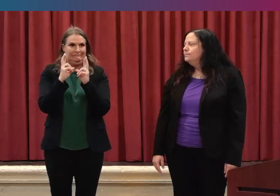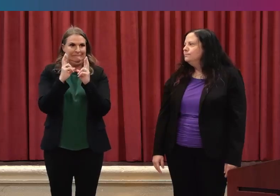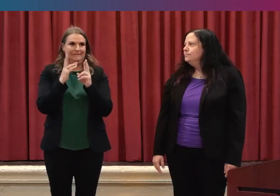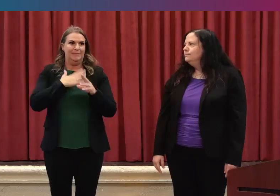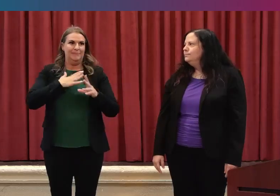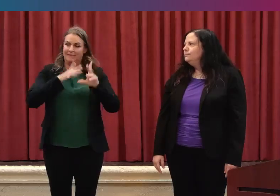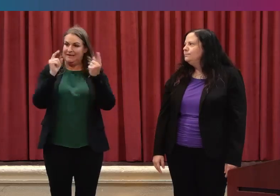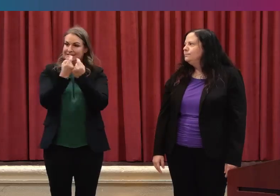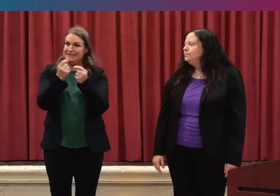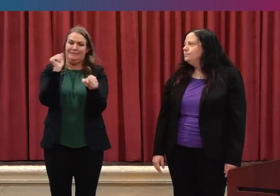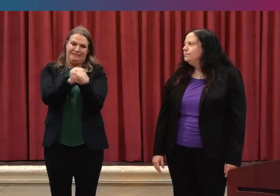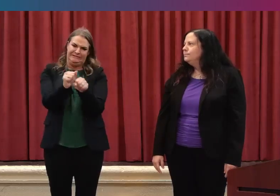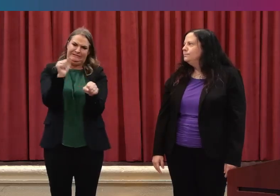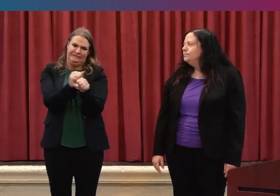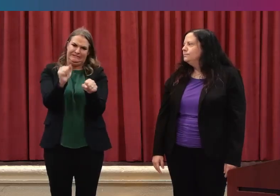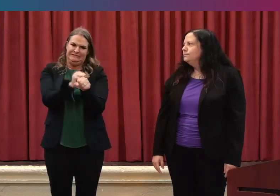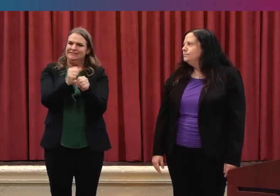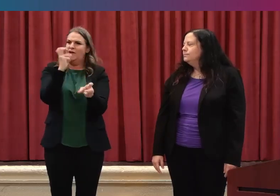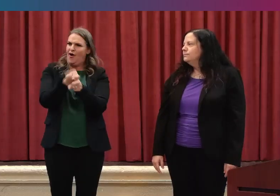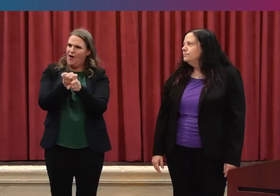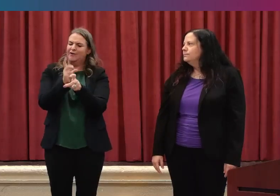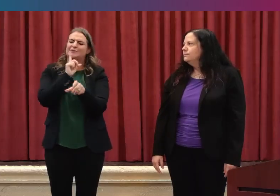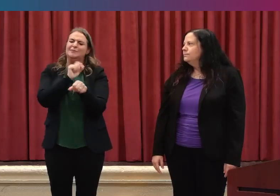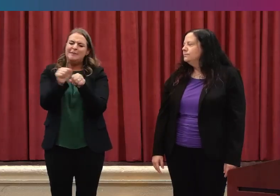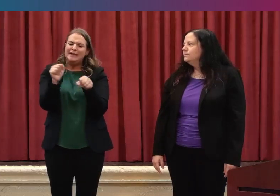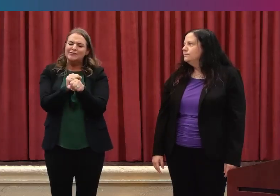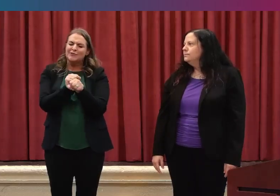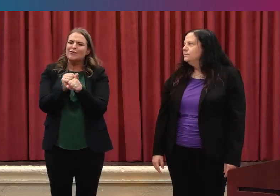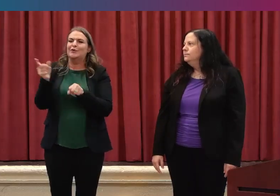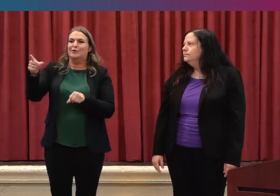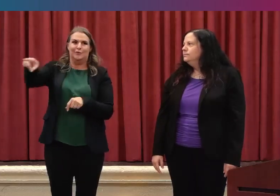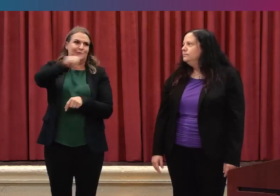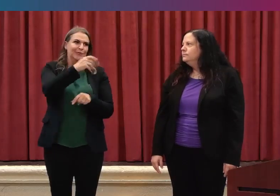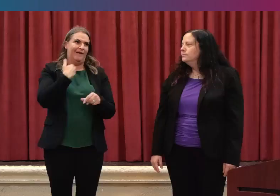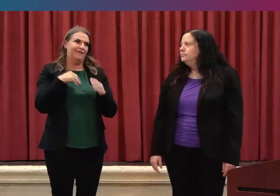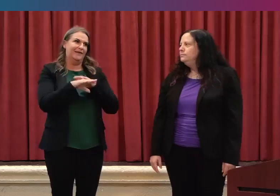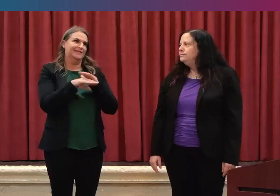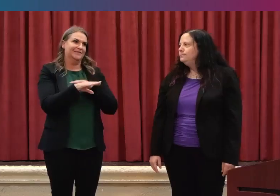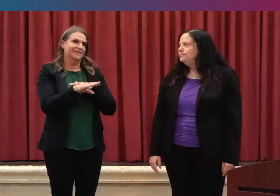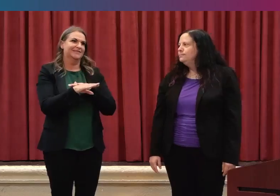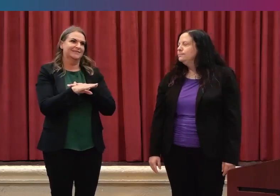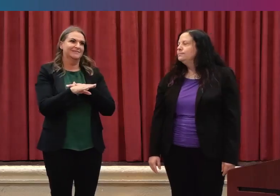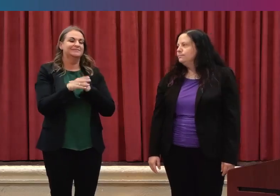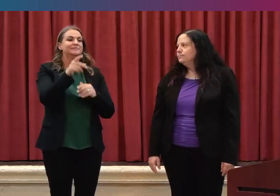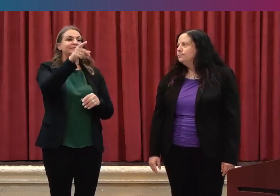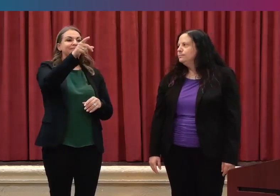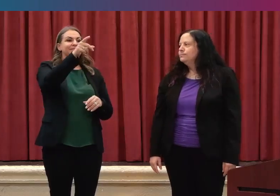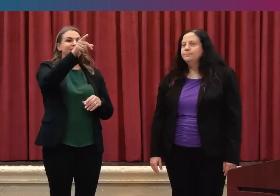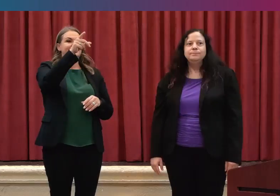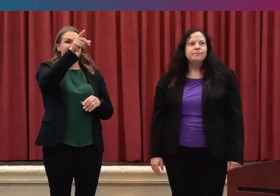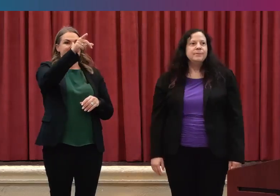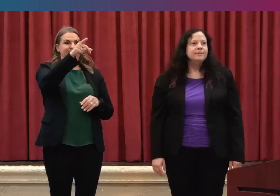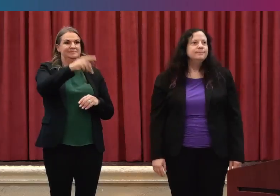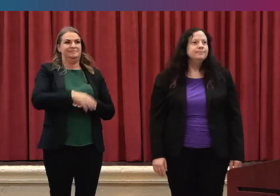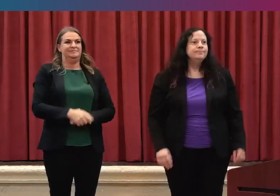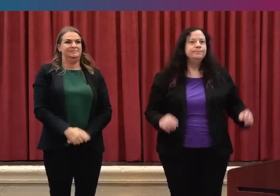the interpreters that work with LifeSigns are showing up. We work very hard here to make sure you have